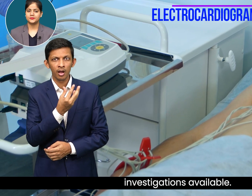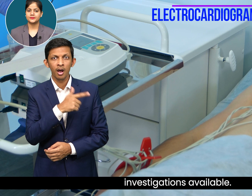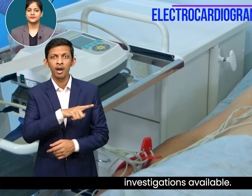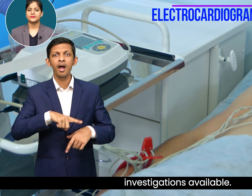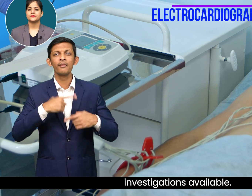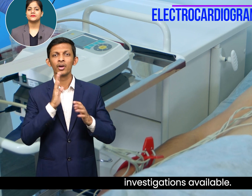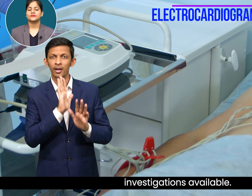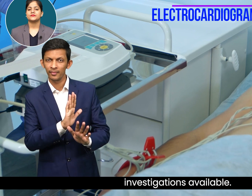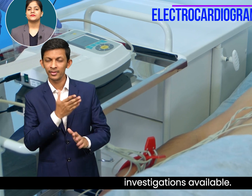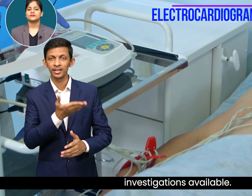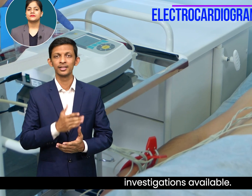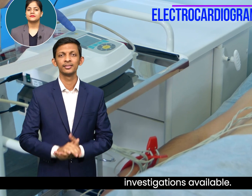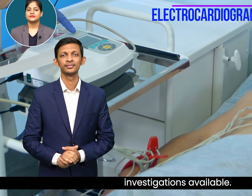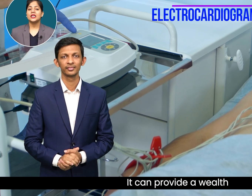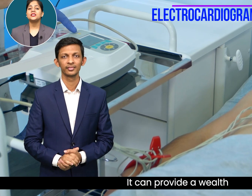available.